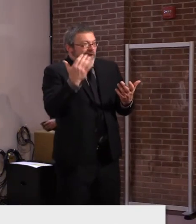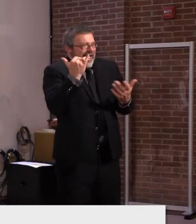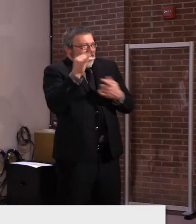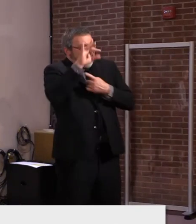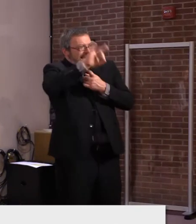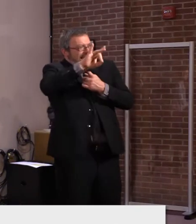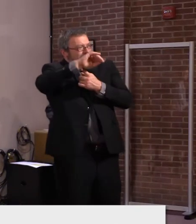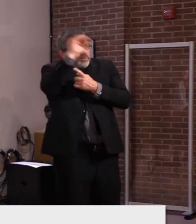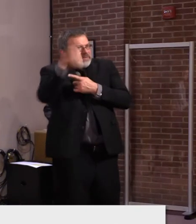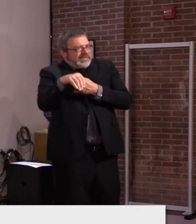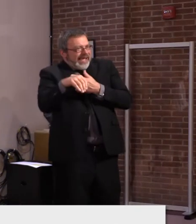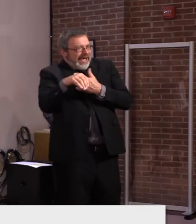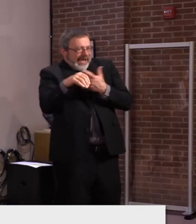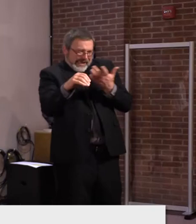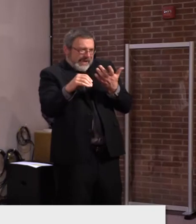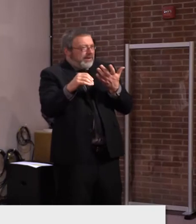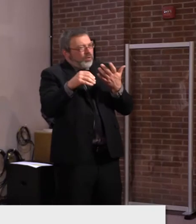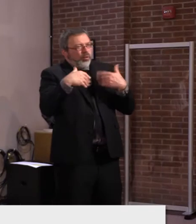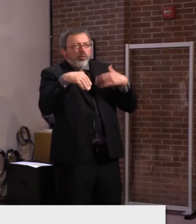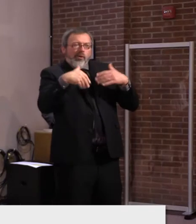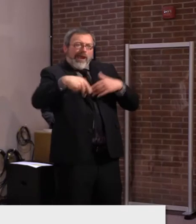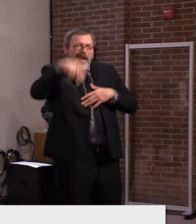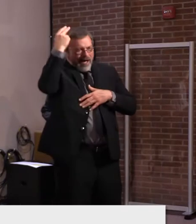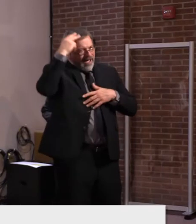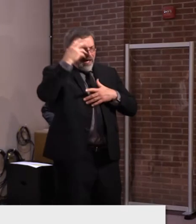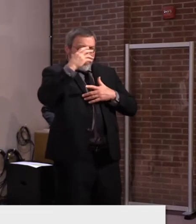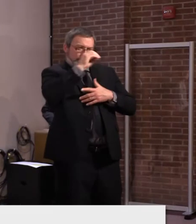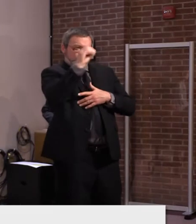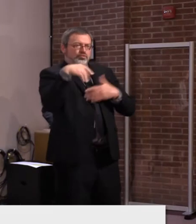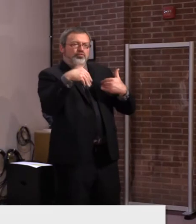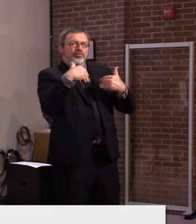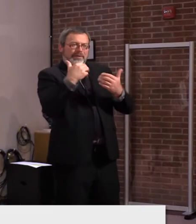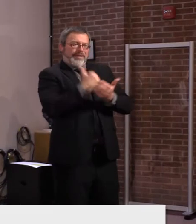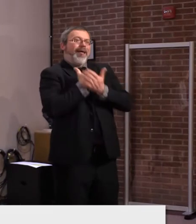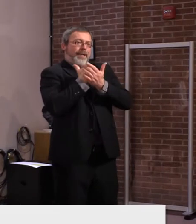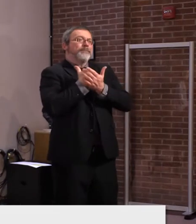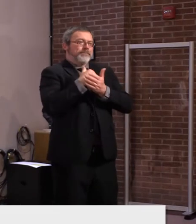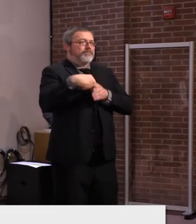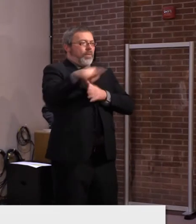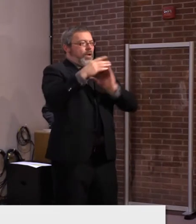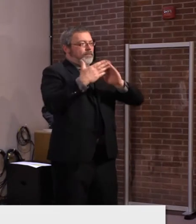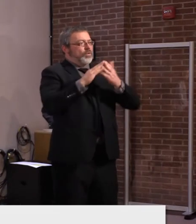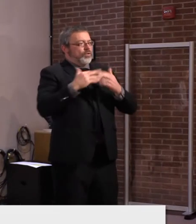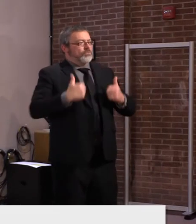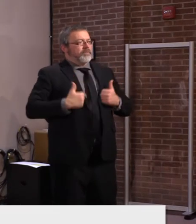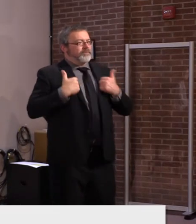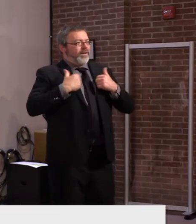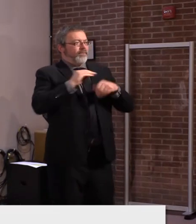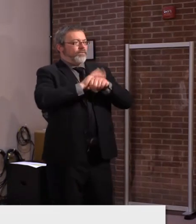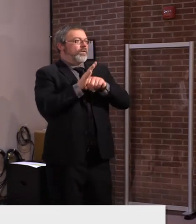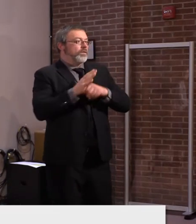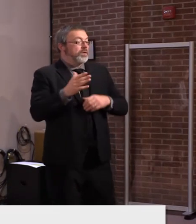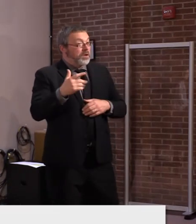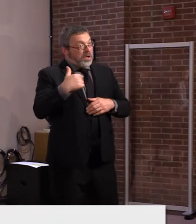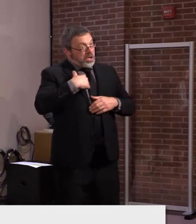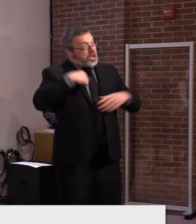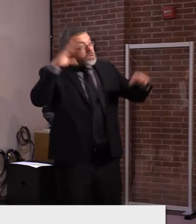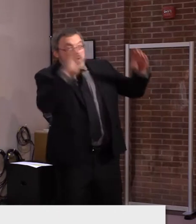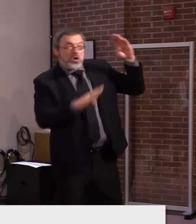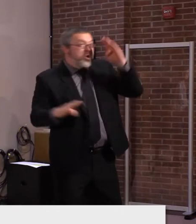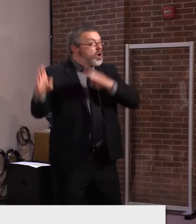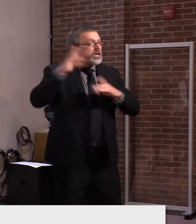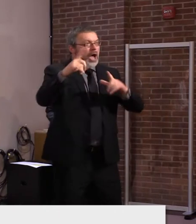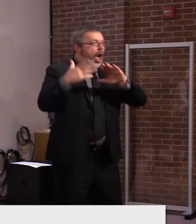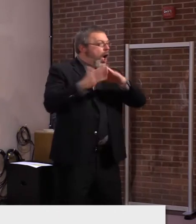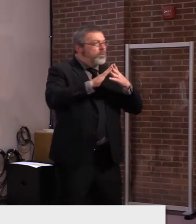that things should calm down. I'm not hearing a lot of concern from national experts